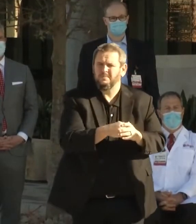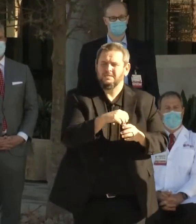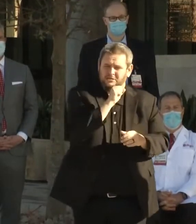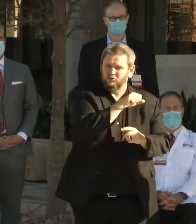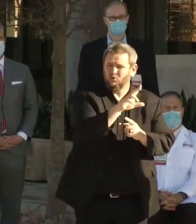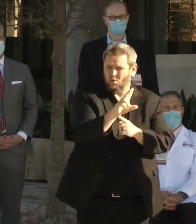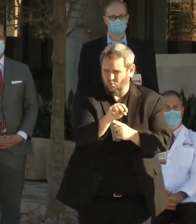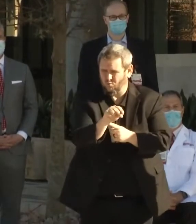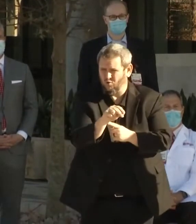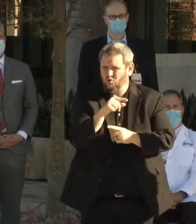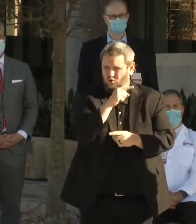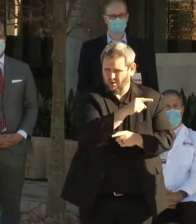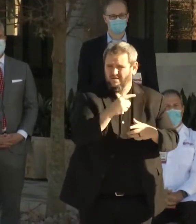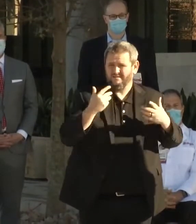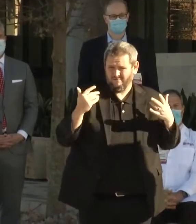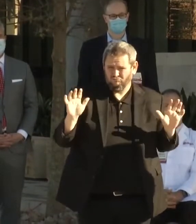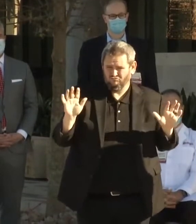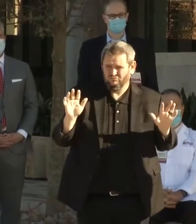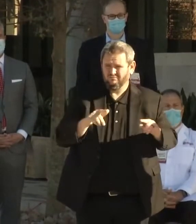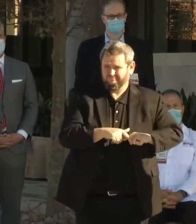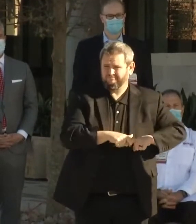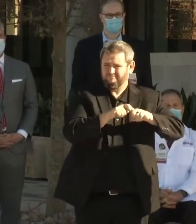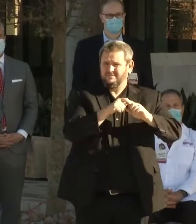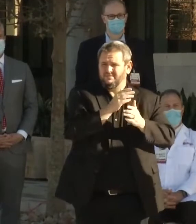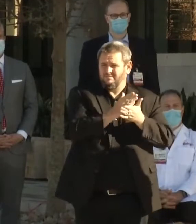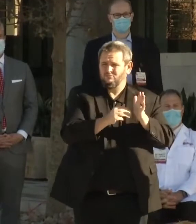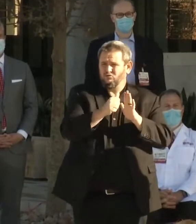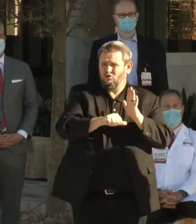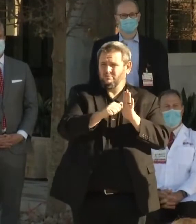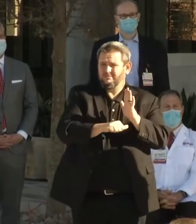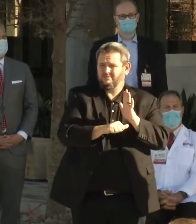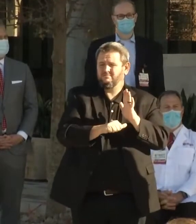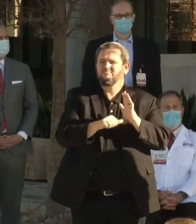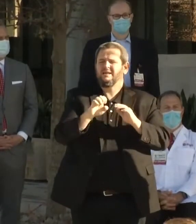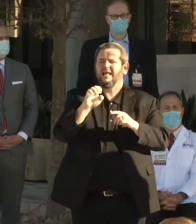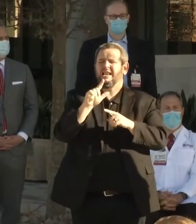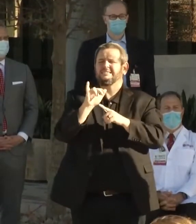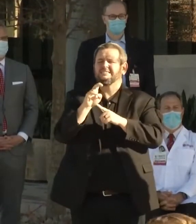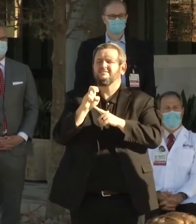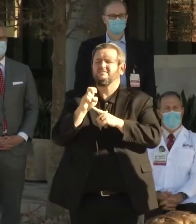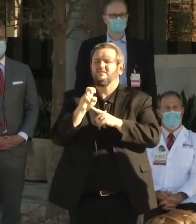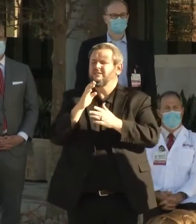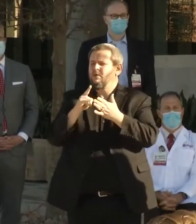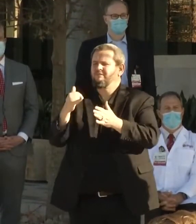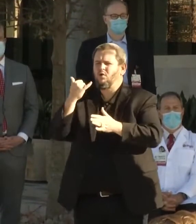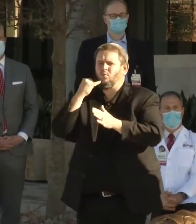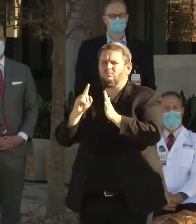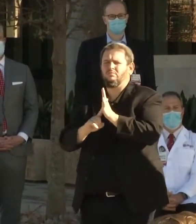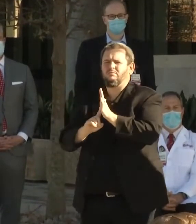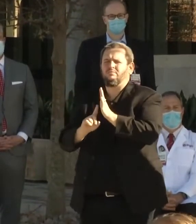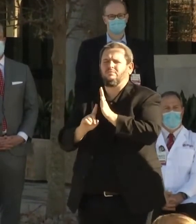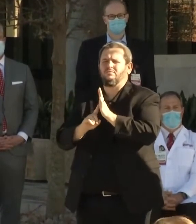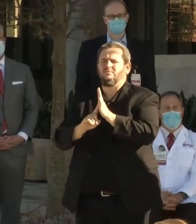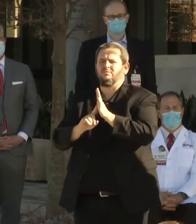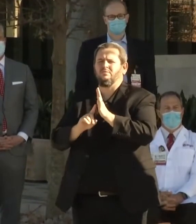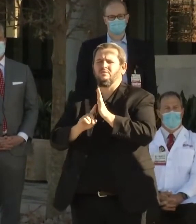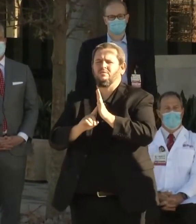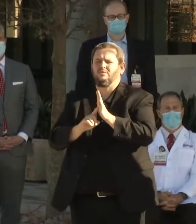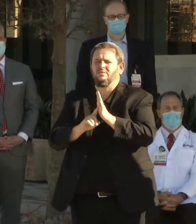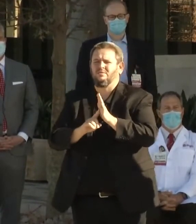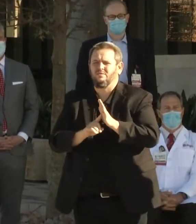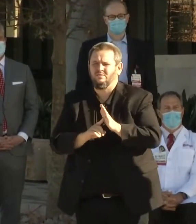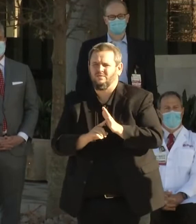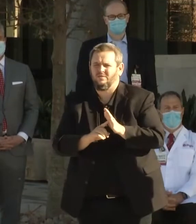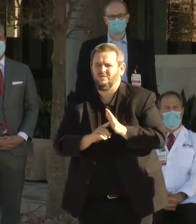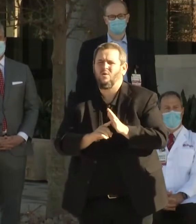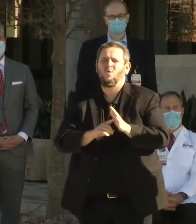very complicated process to say elective is a very overbroad term, but Yes. is that happening on any extent right now where you're having